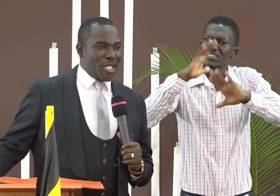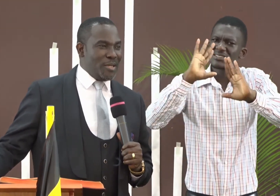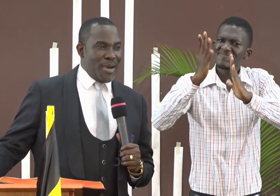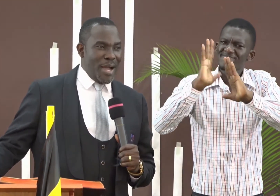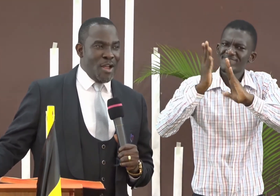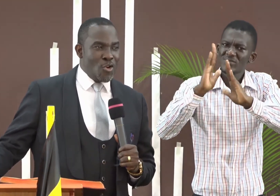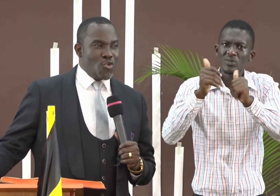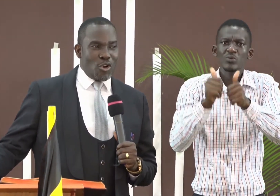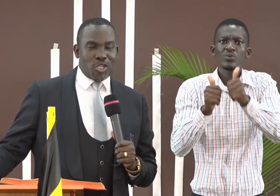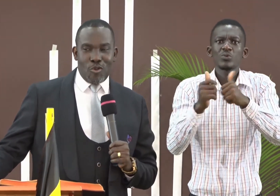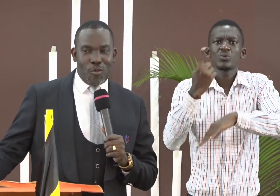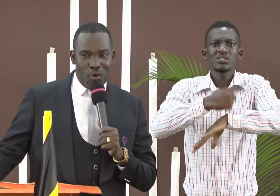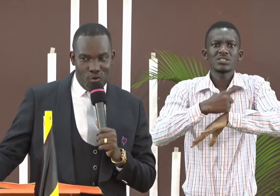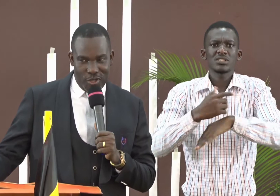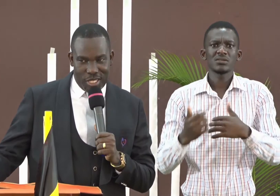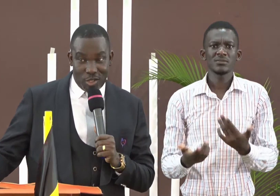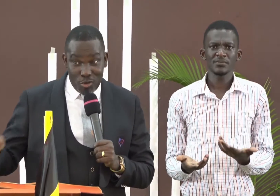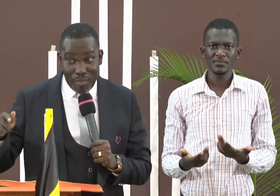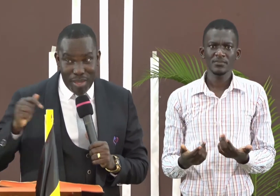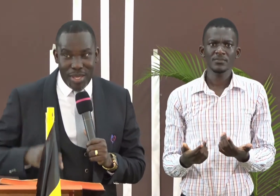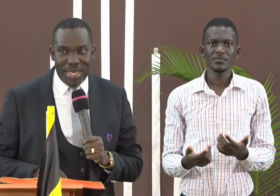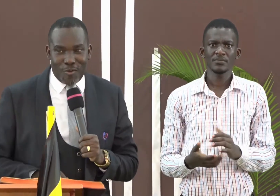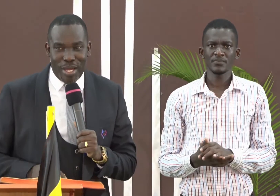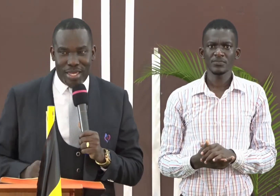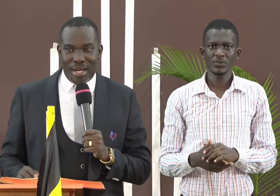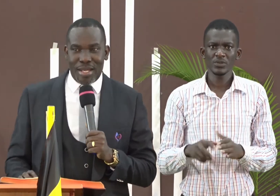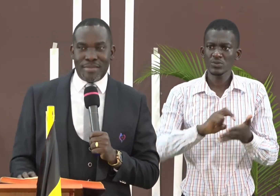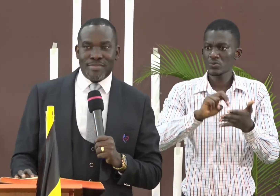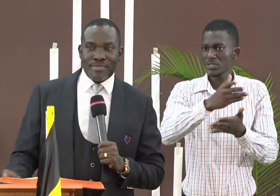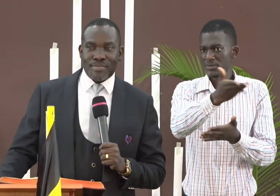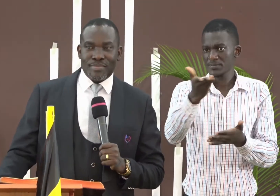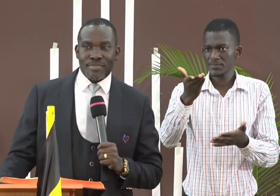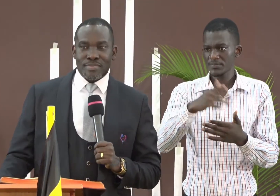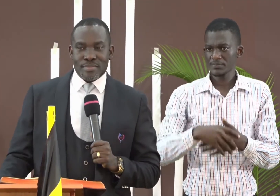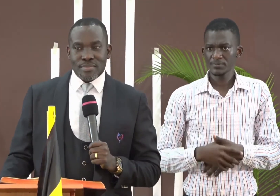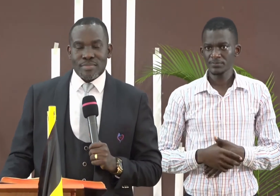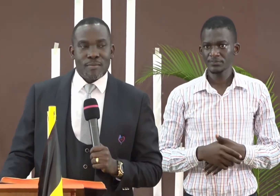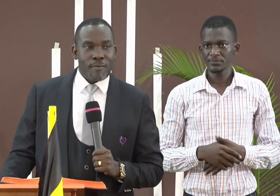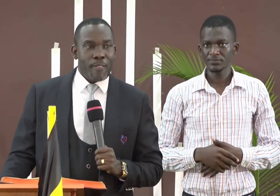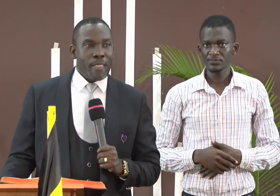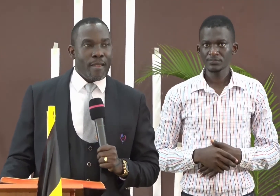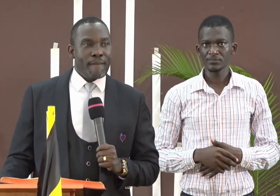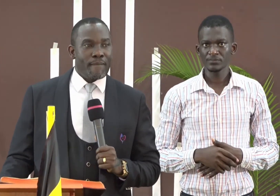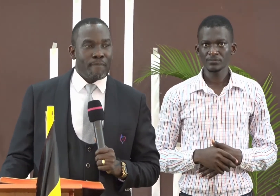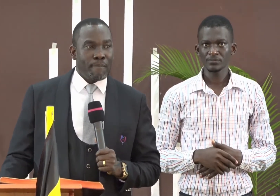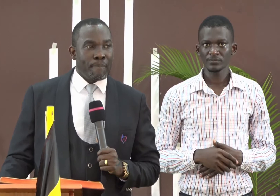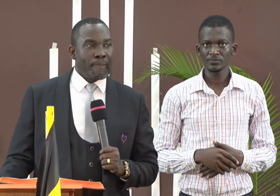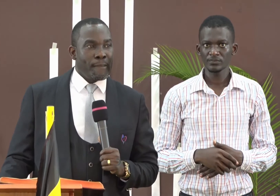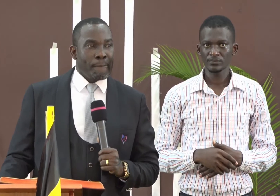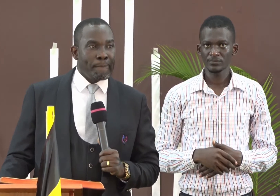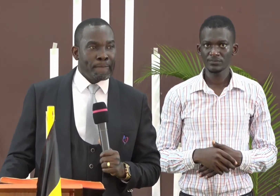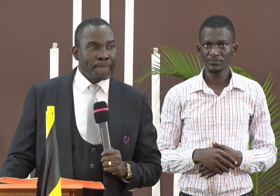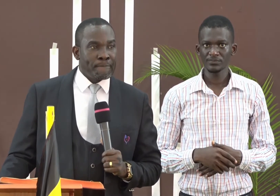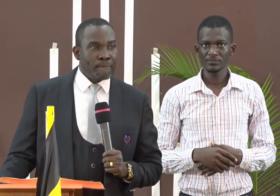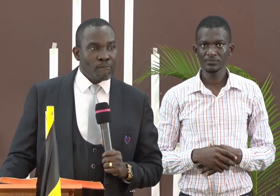okuwa ekitiibwa lulwa olusinga okuba olulungi. Tunula mu Bible ejja kulagirira. I want you to look into your Bible and find out which day